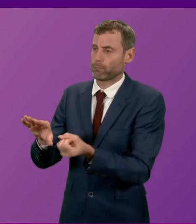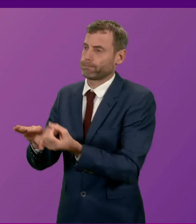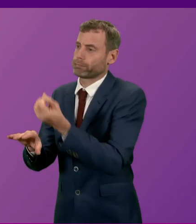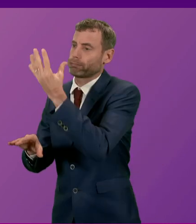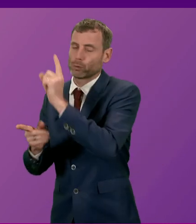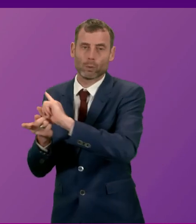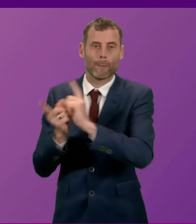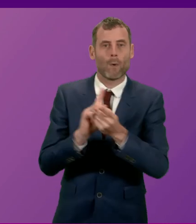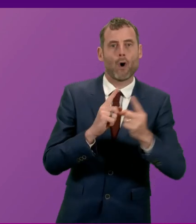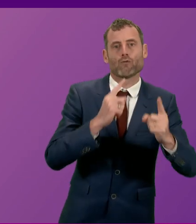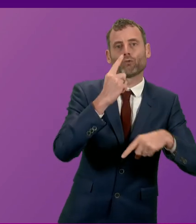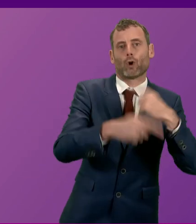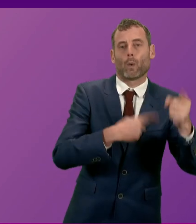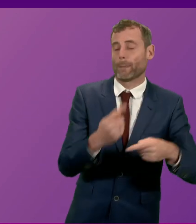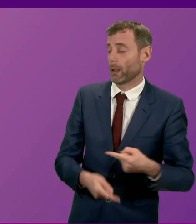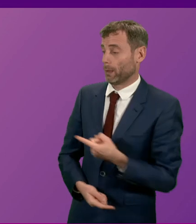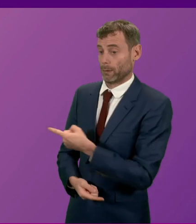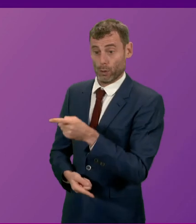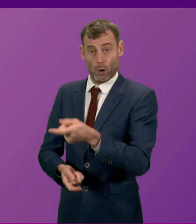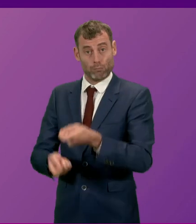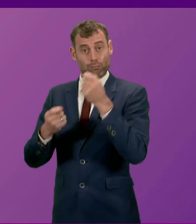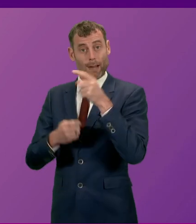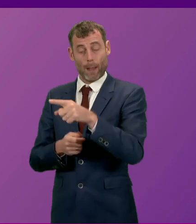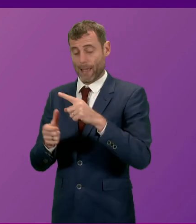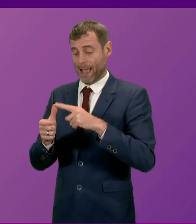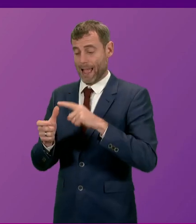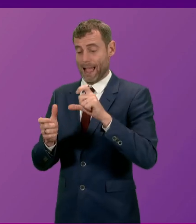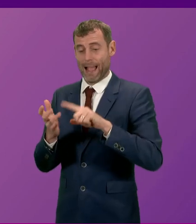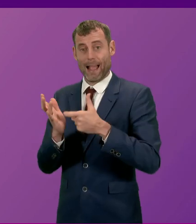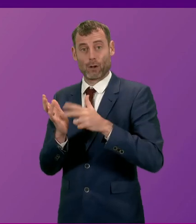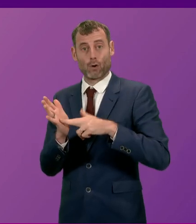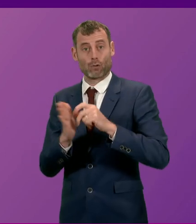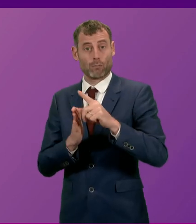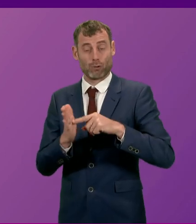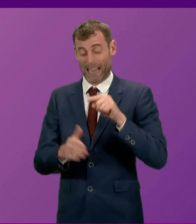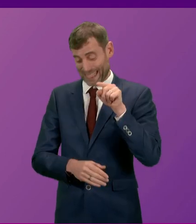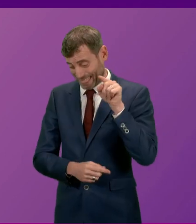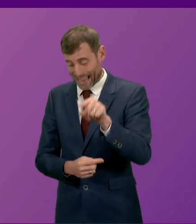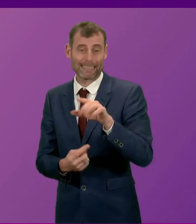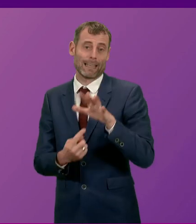project that Kevin Stewart puts to me and the Scottish cluster are vital for